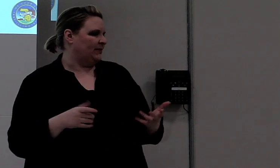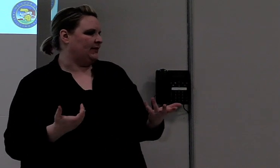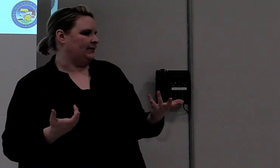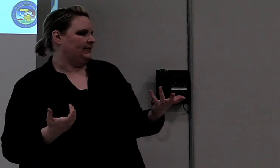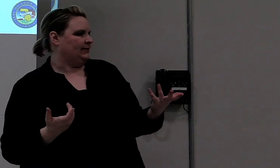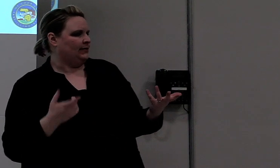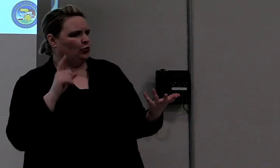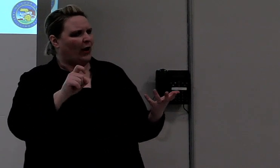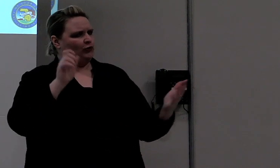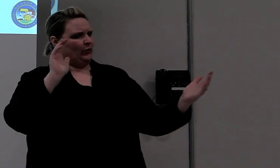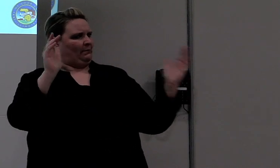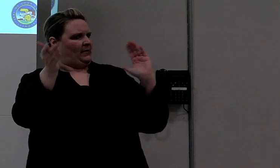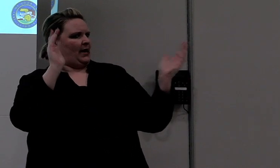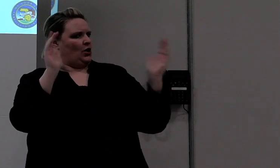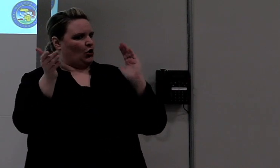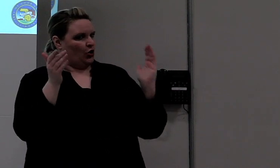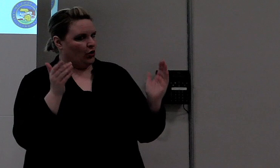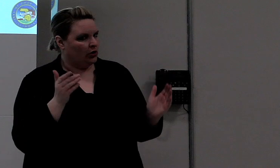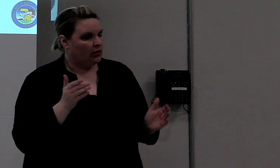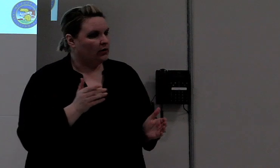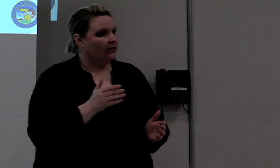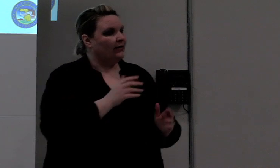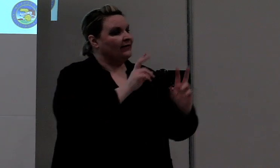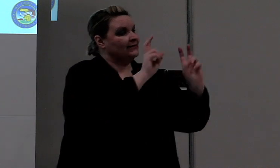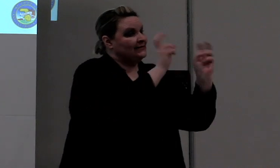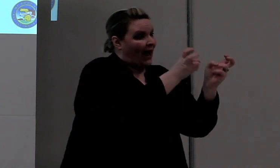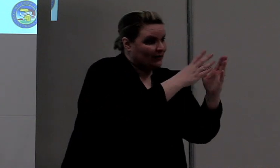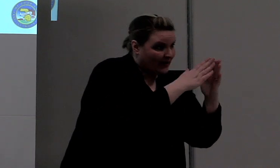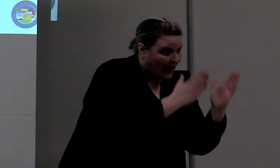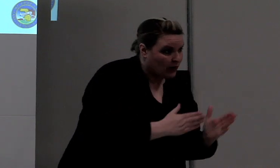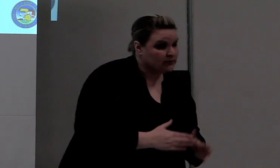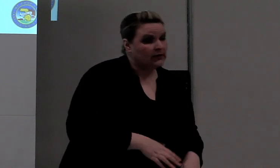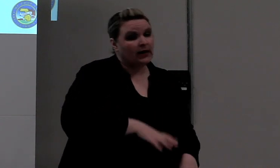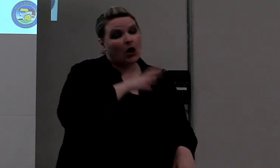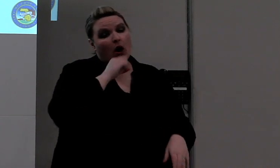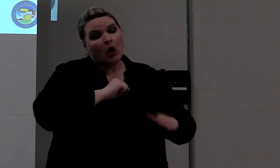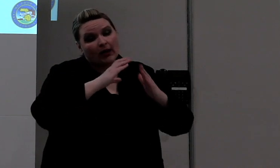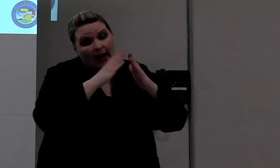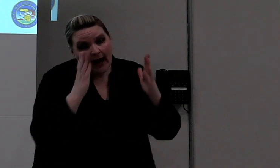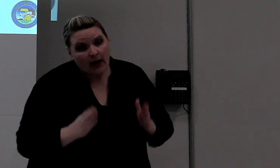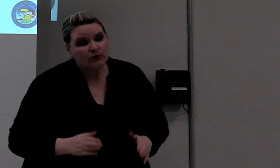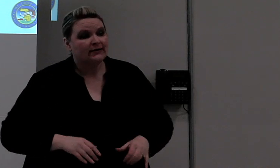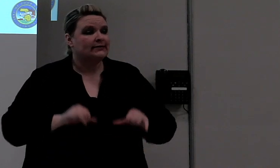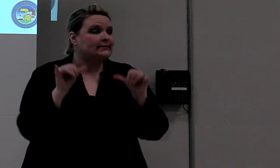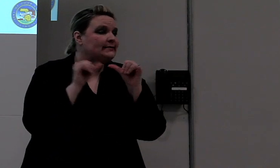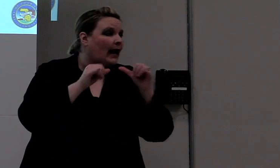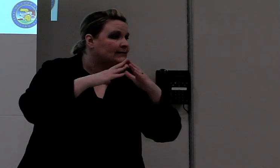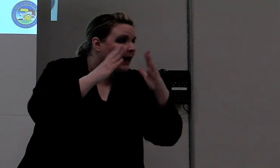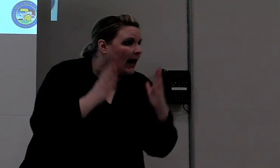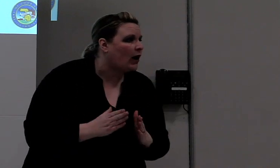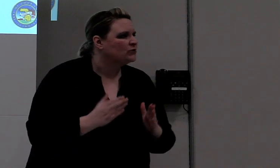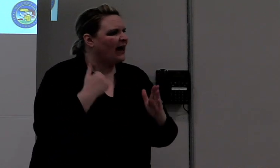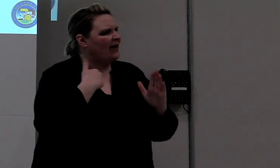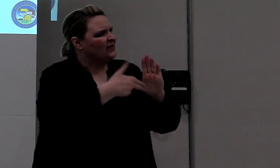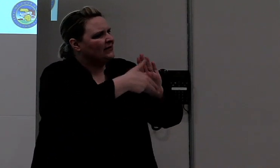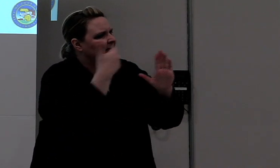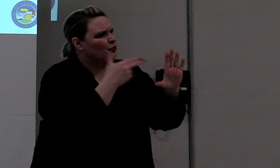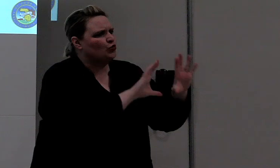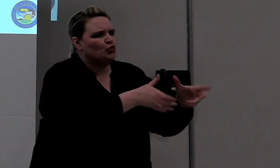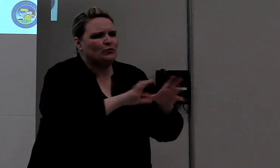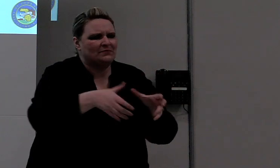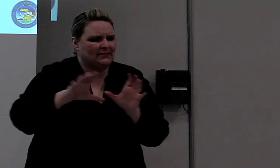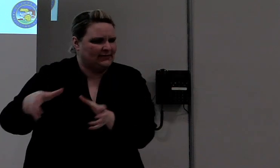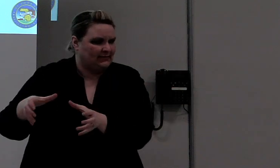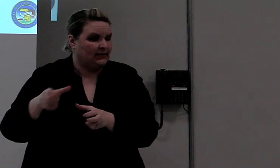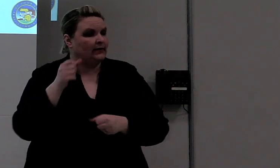So you have to compare the type of the house, the age of the house, the size of the house. They're put in different classifications. So